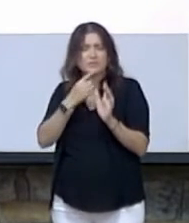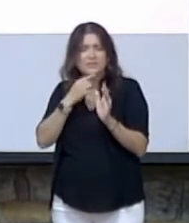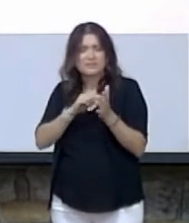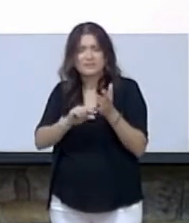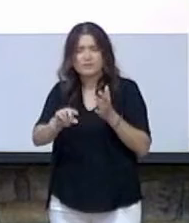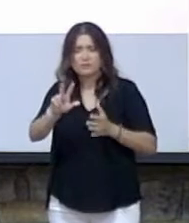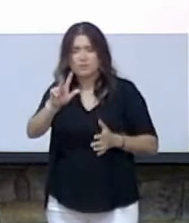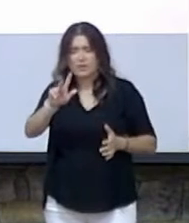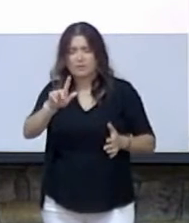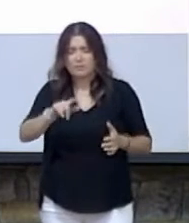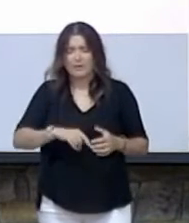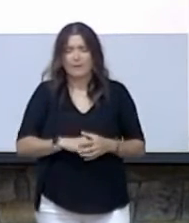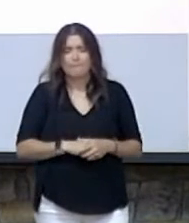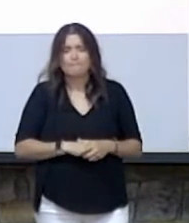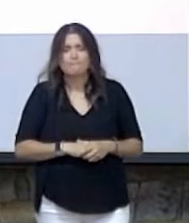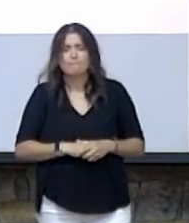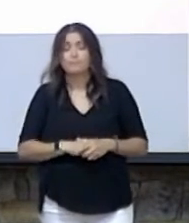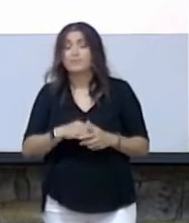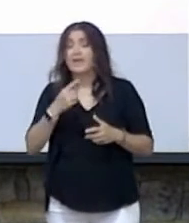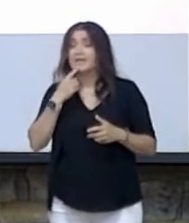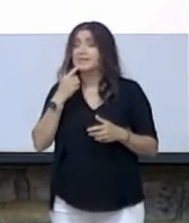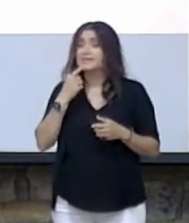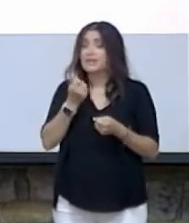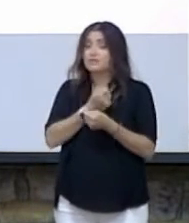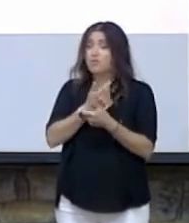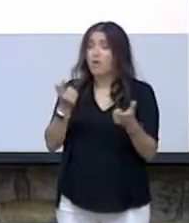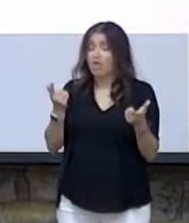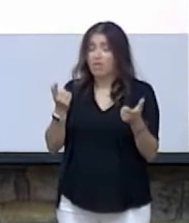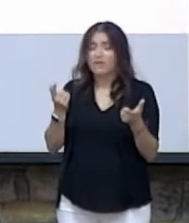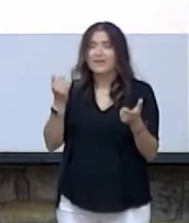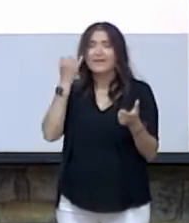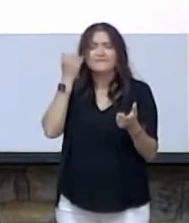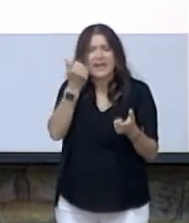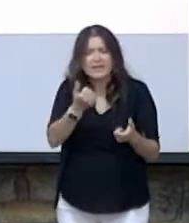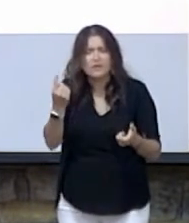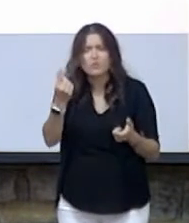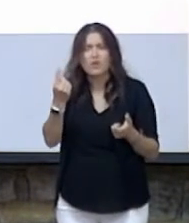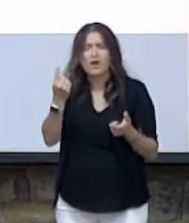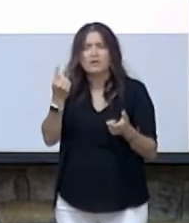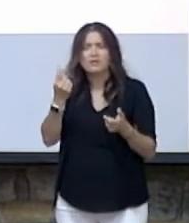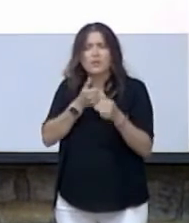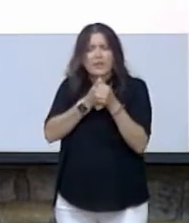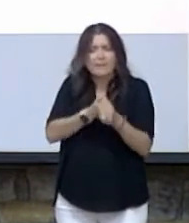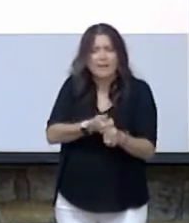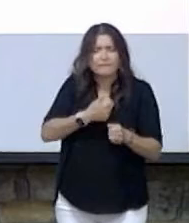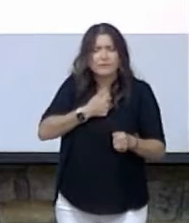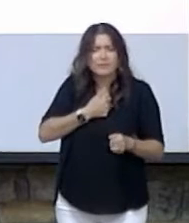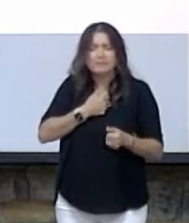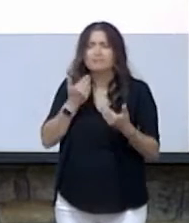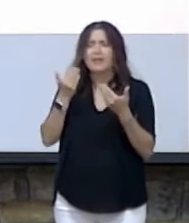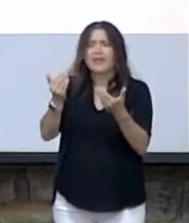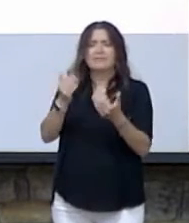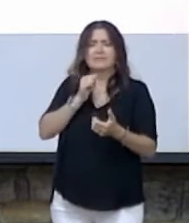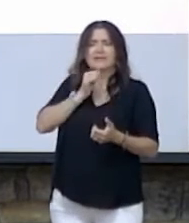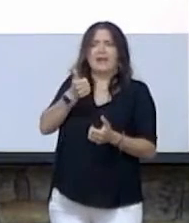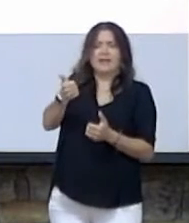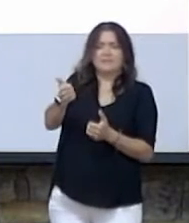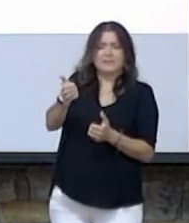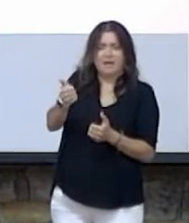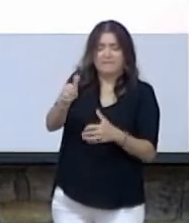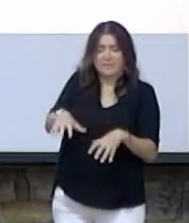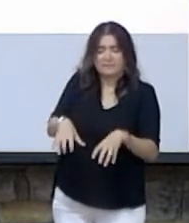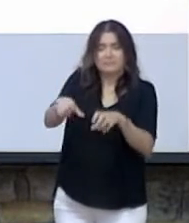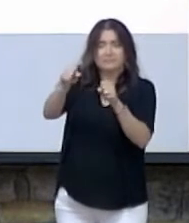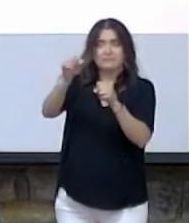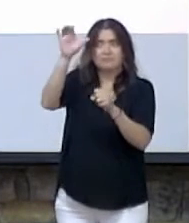23. And he said to all, if anyone would come after me, let him deny himself, take up his cross daily